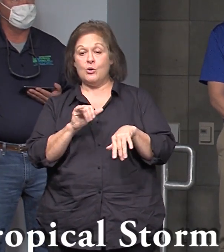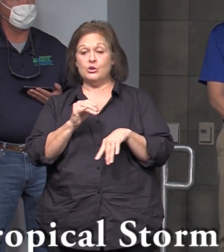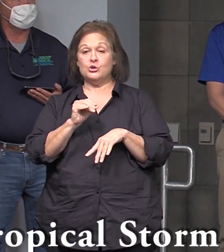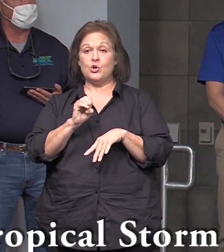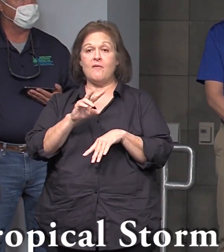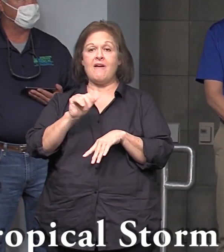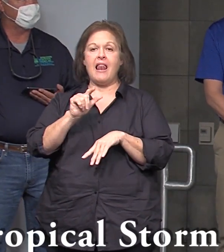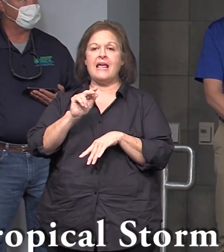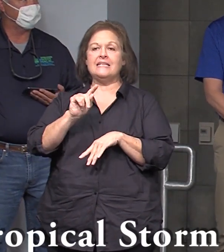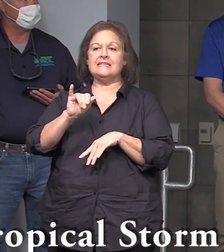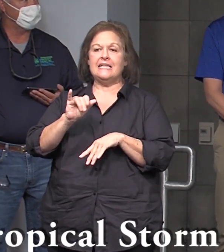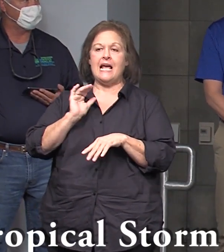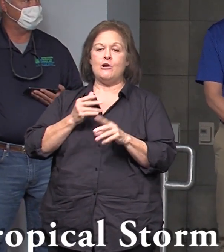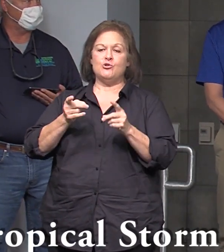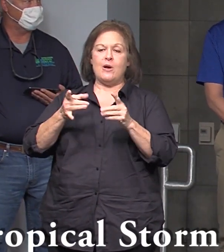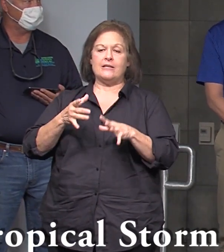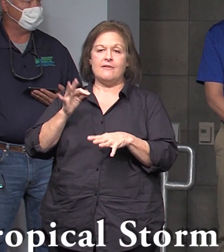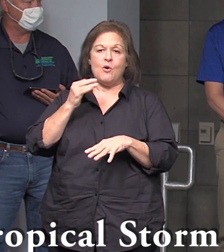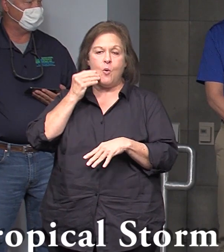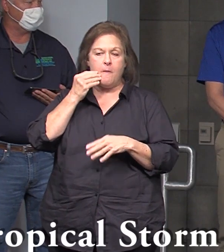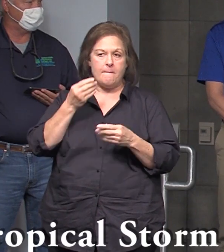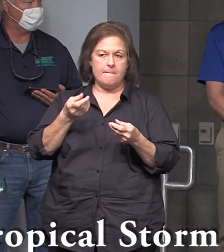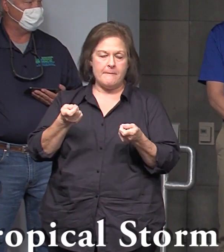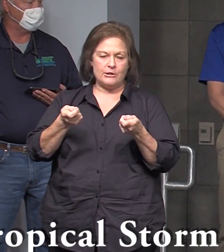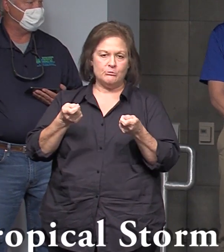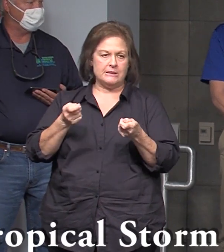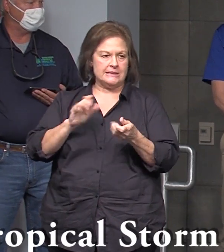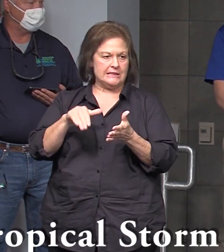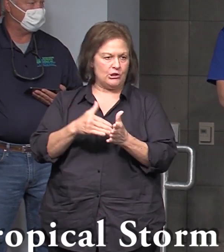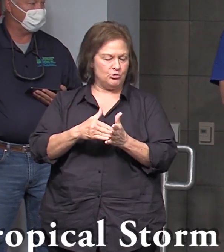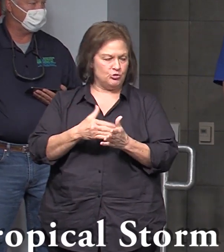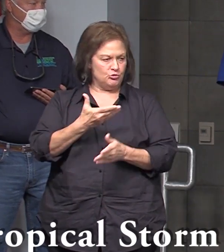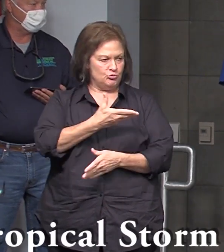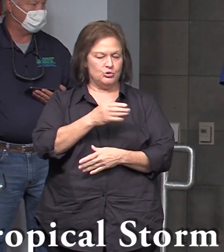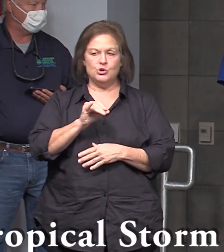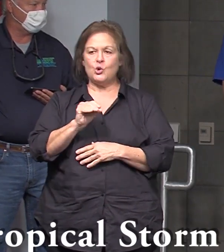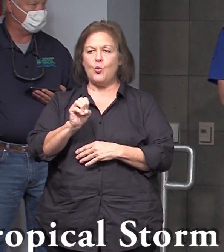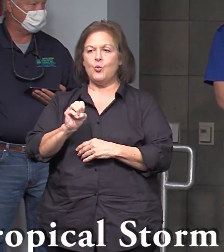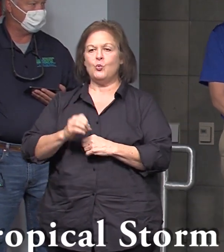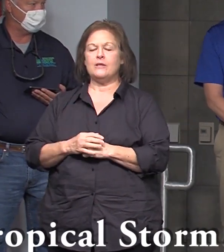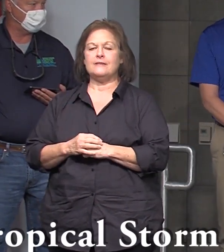Joe Valiente, who's the director of our Emergency Management Services. So Joe.